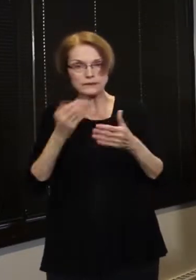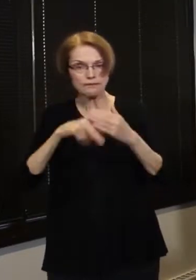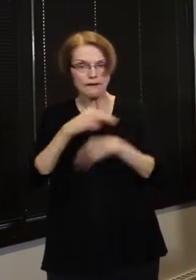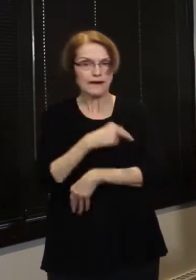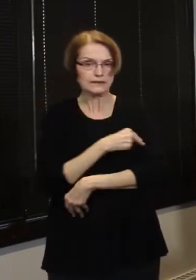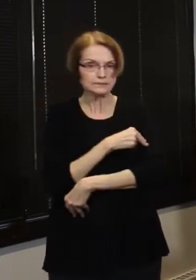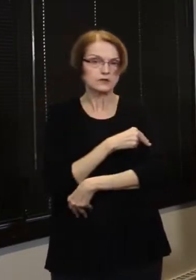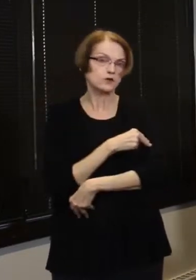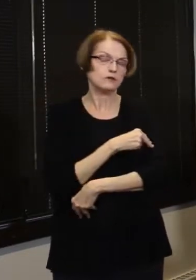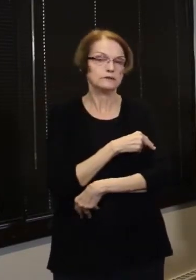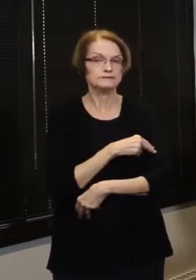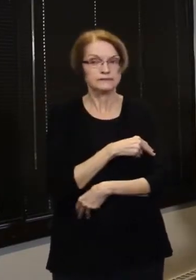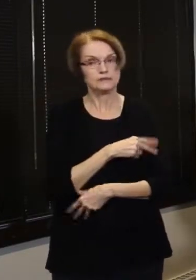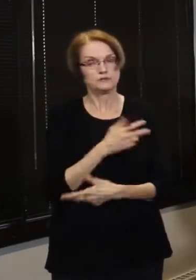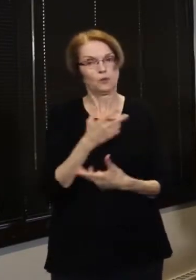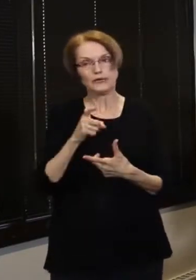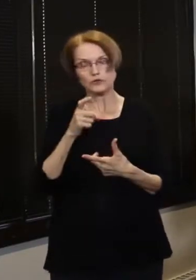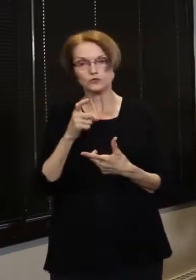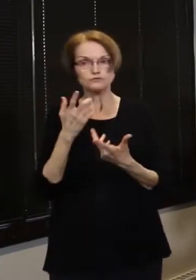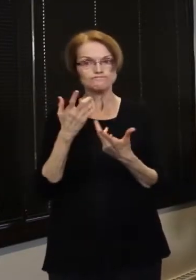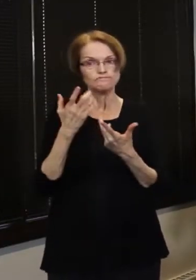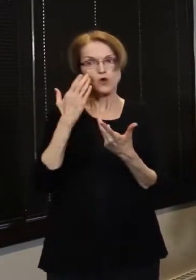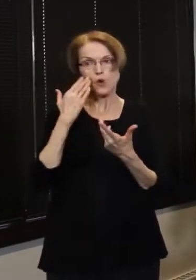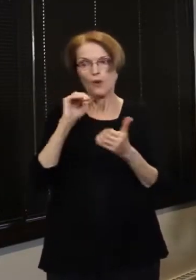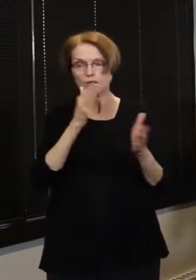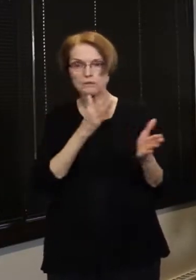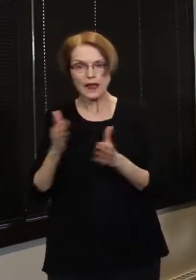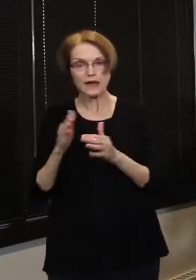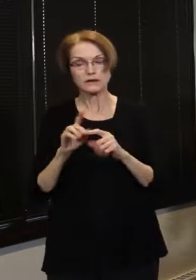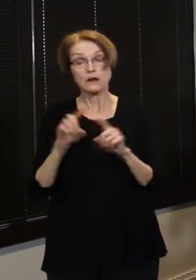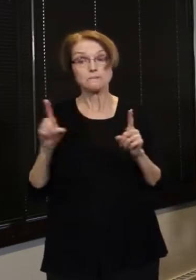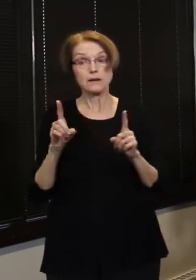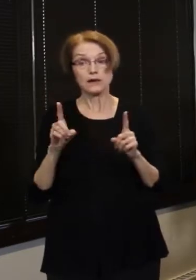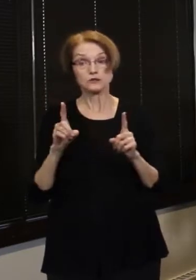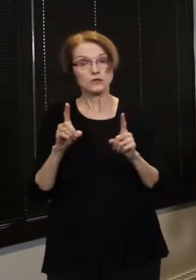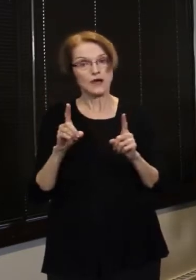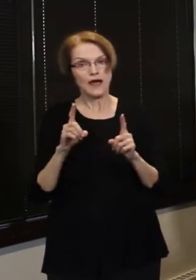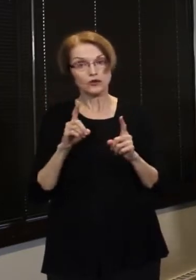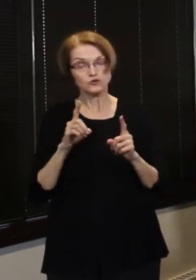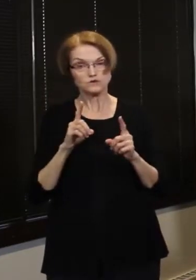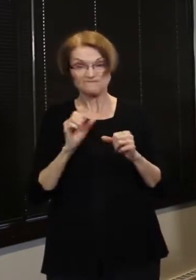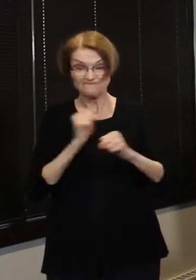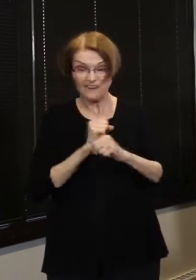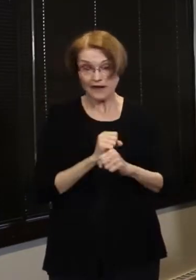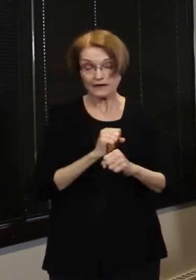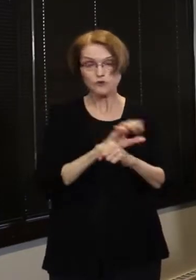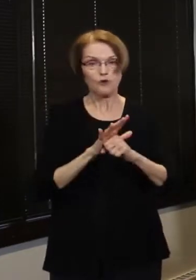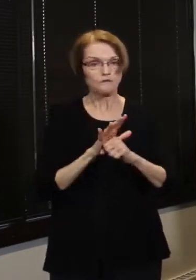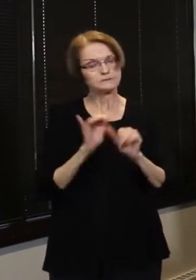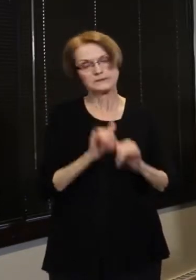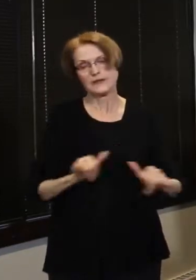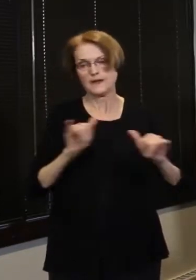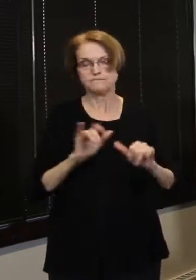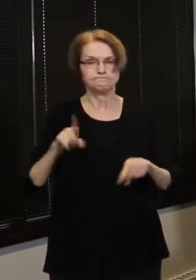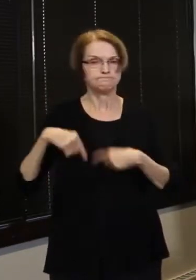take into account for planning. But it won't change the approach to the pandemic, all of those things that we've been talking about.